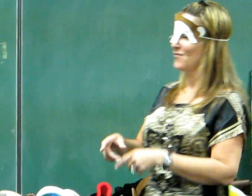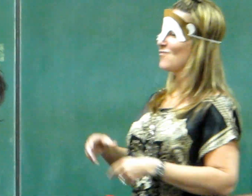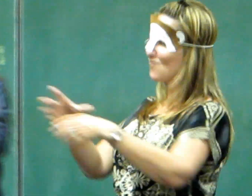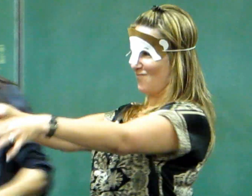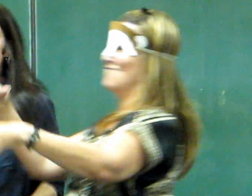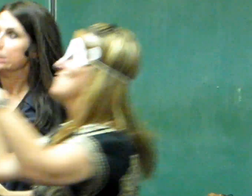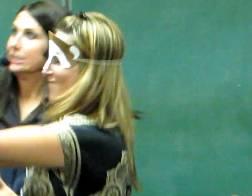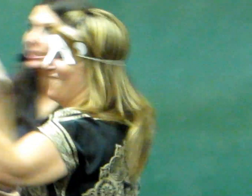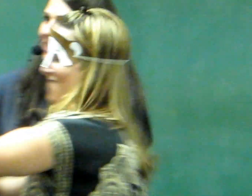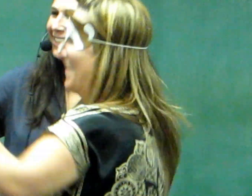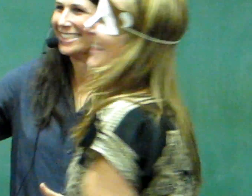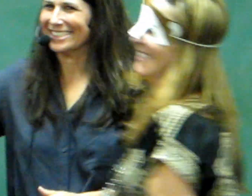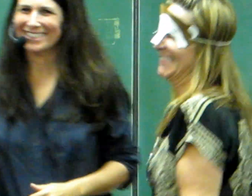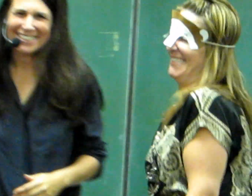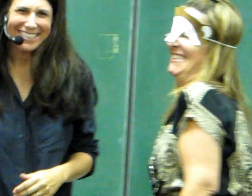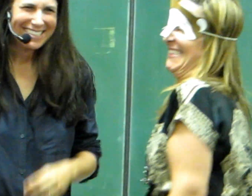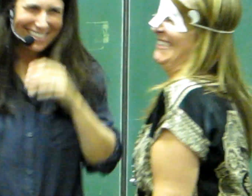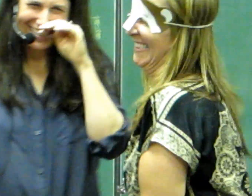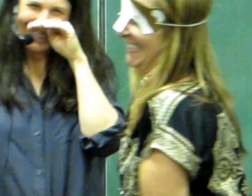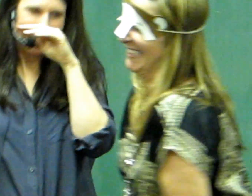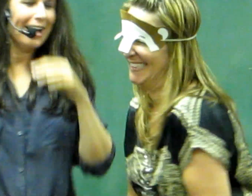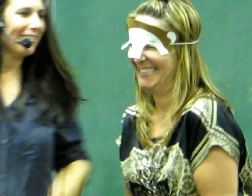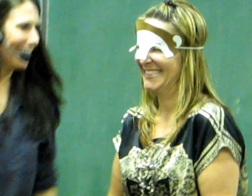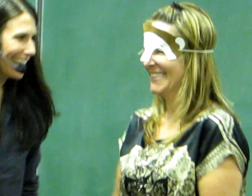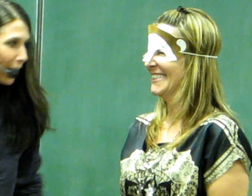man. And he shared his whining. Get that one out of the beat.